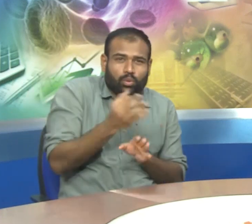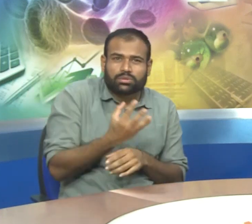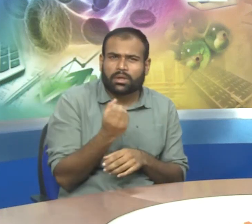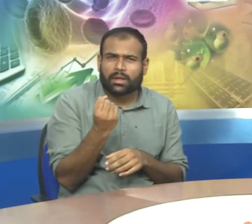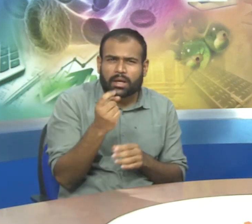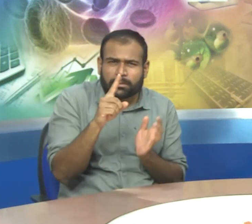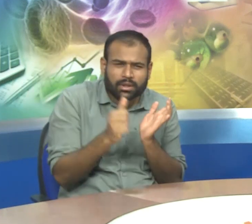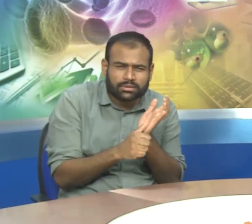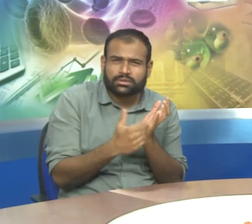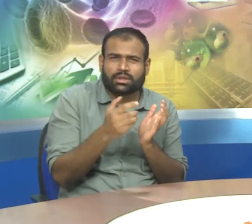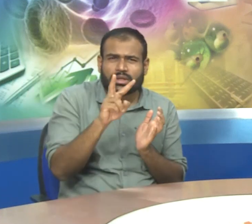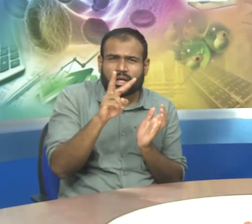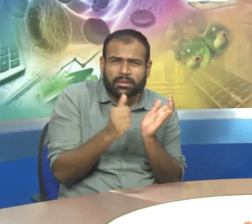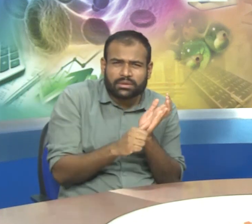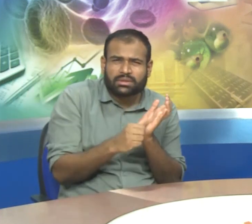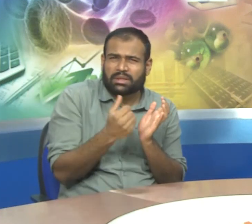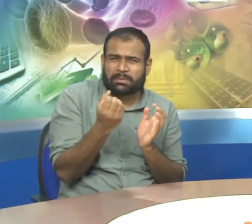organizing latest published literature.